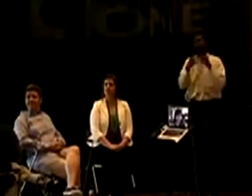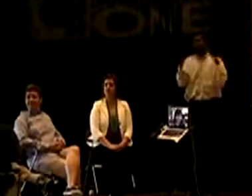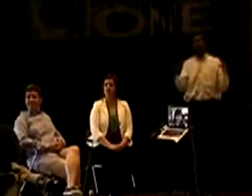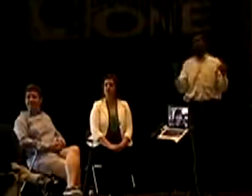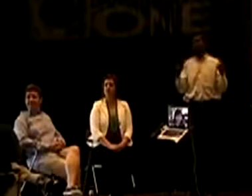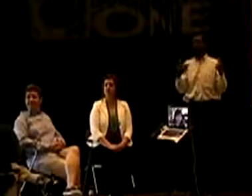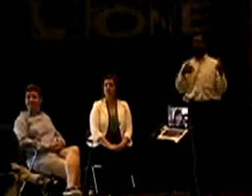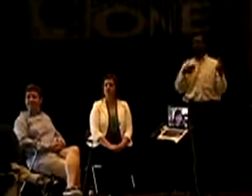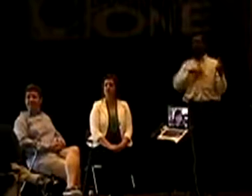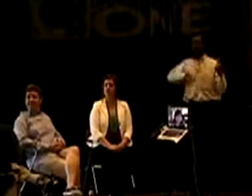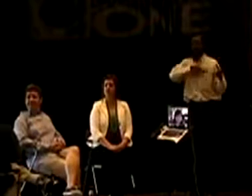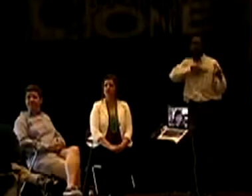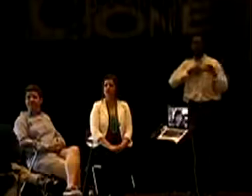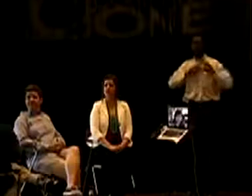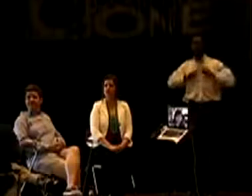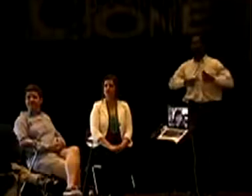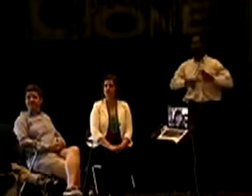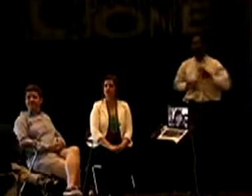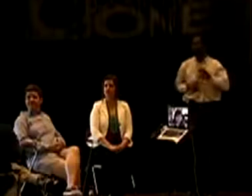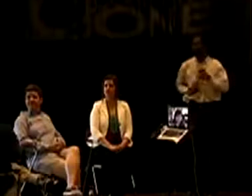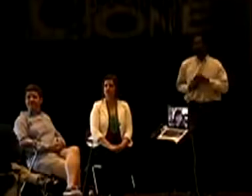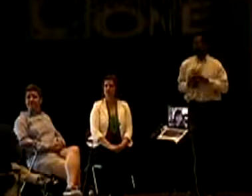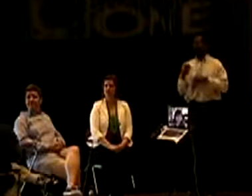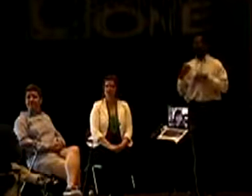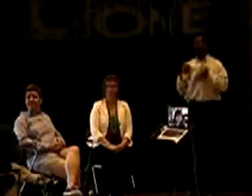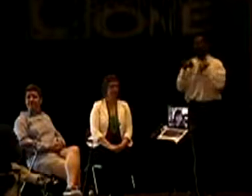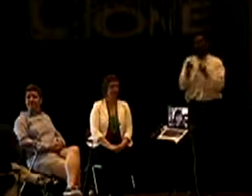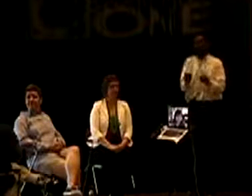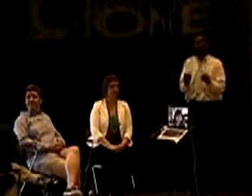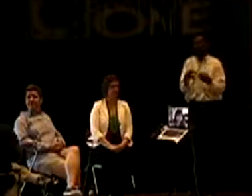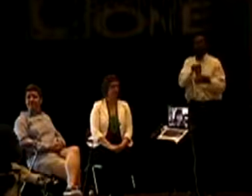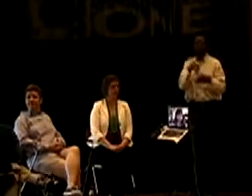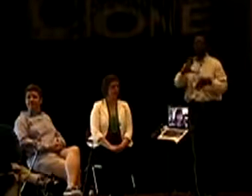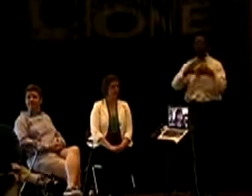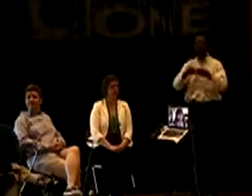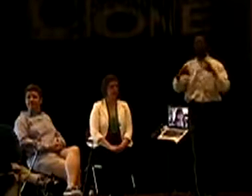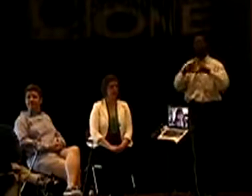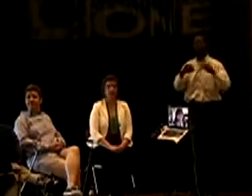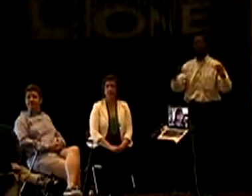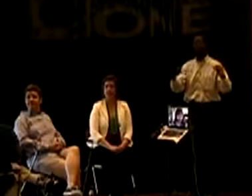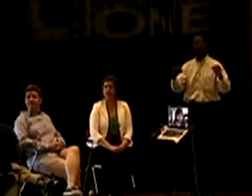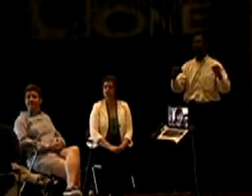I have grown a lot personally since being involved in your story.